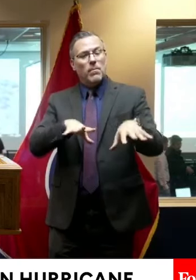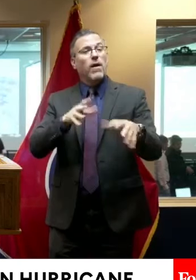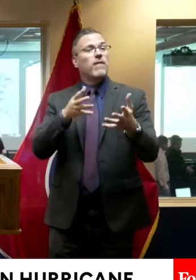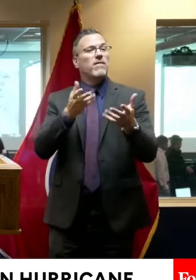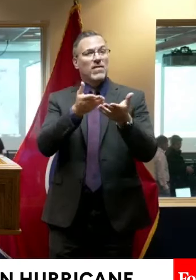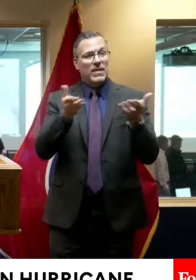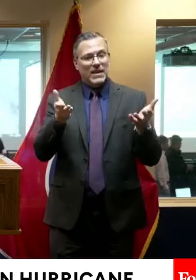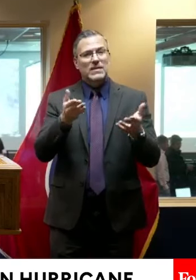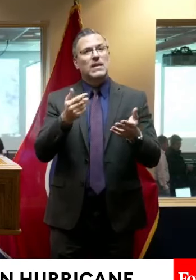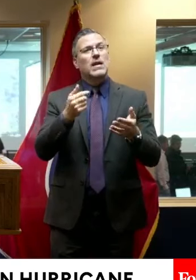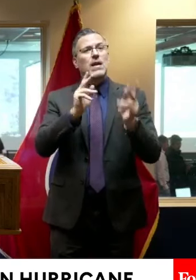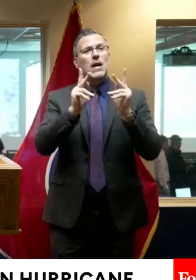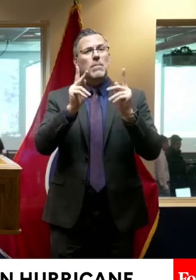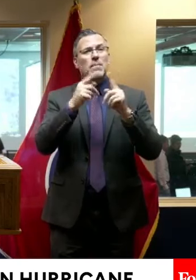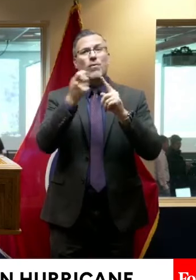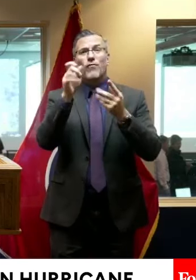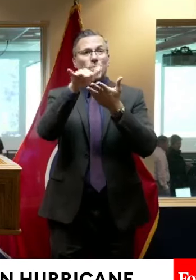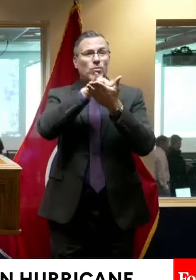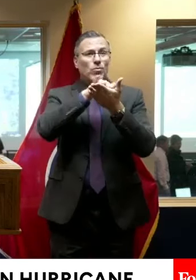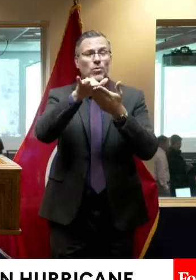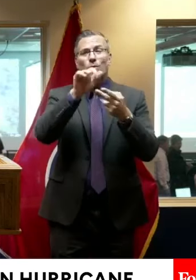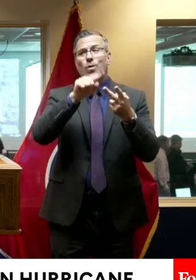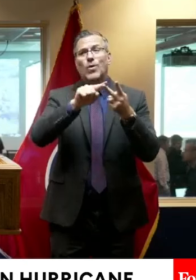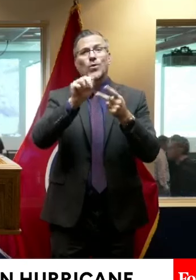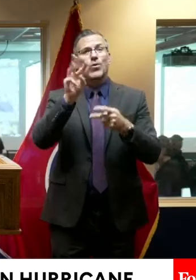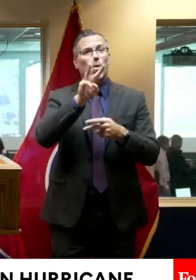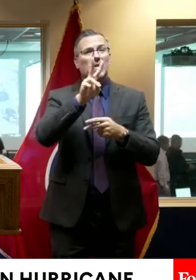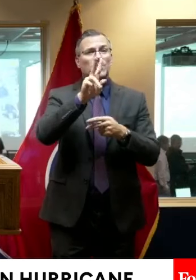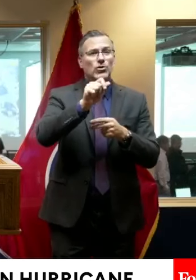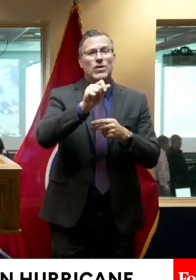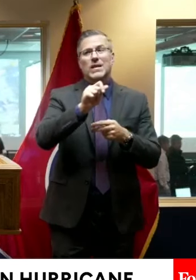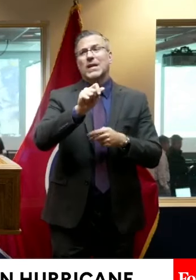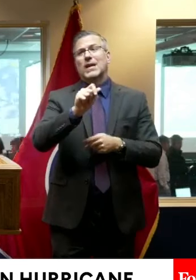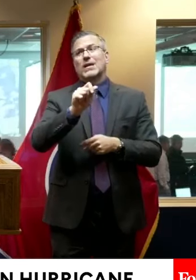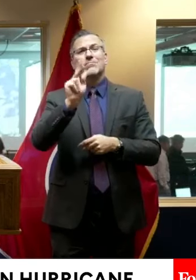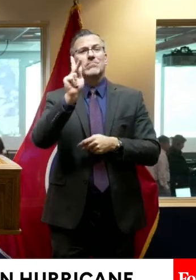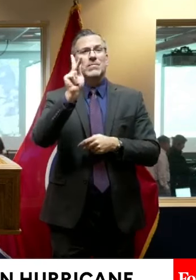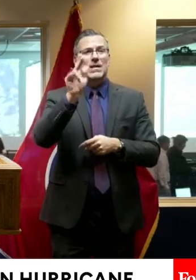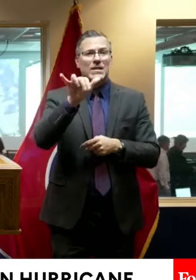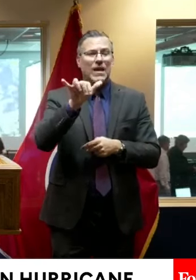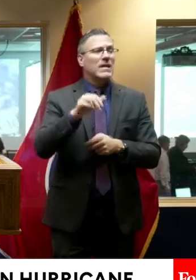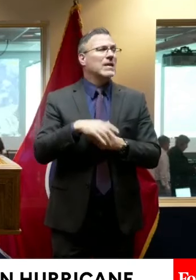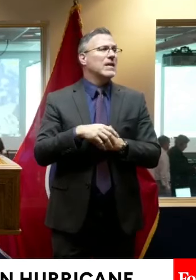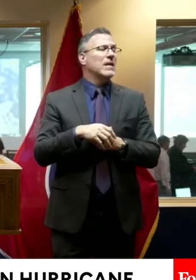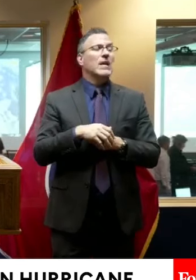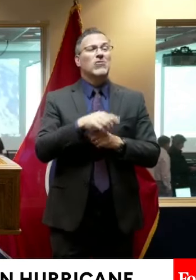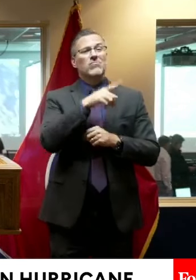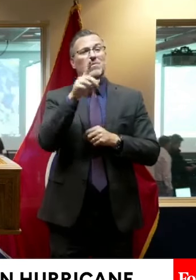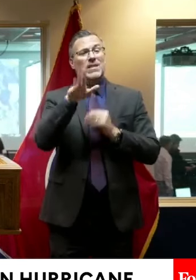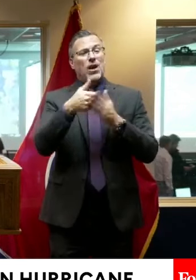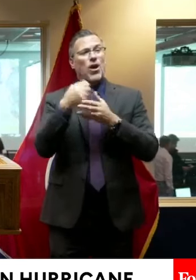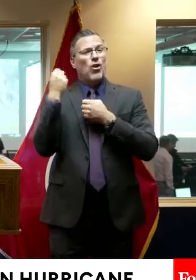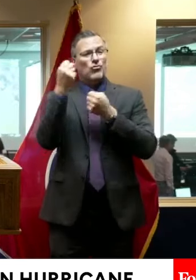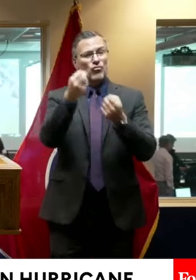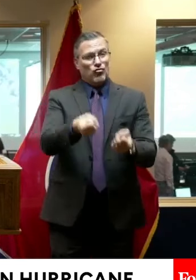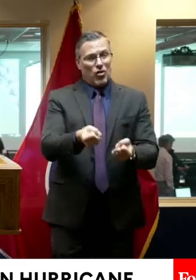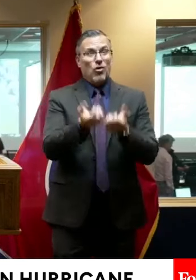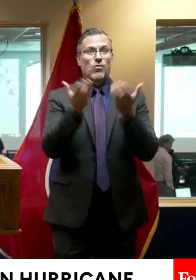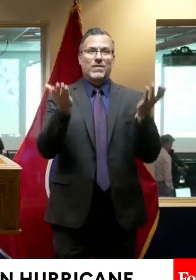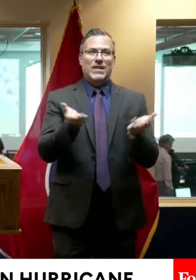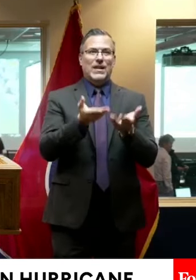response center. Folks from New York, folks from West Virginia, folks from Kentucky, who drove trucks down here with supplies to